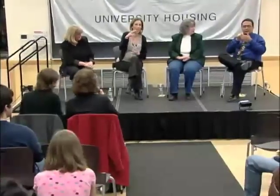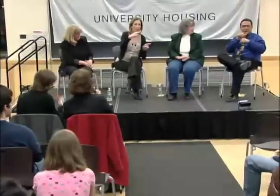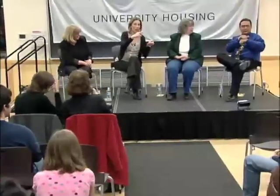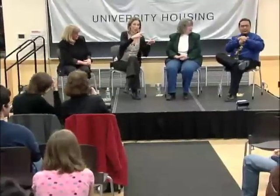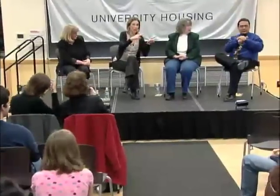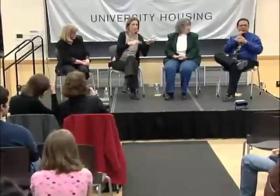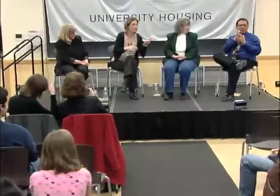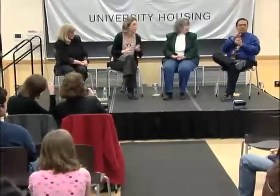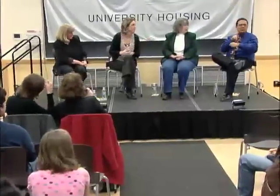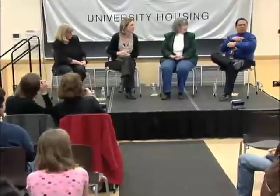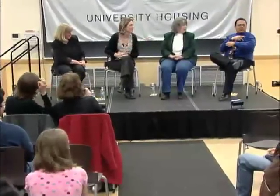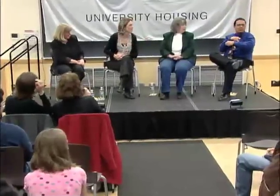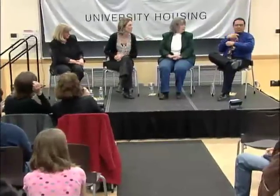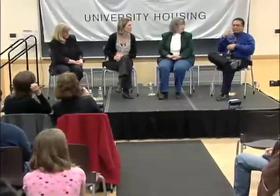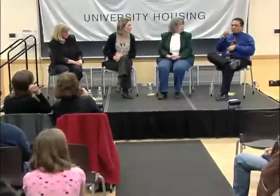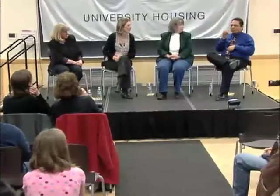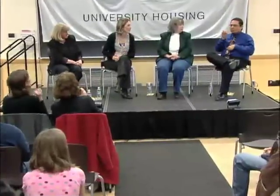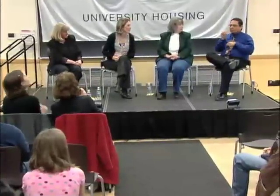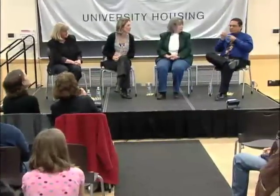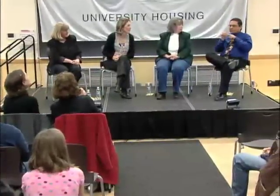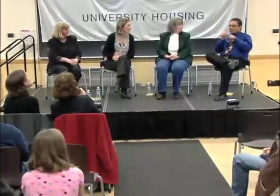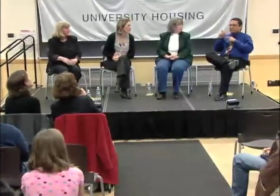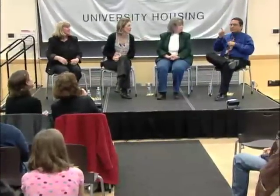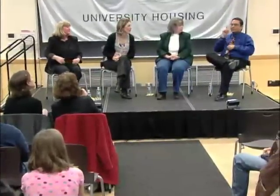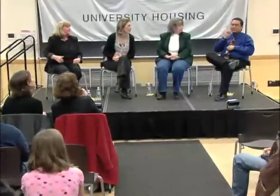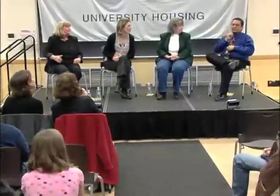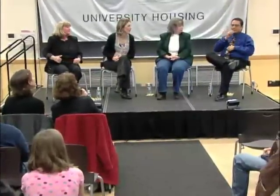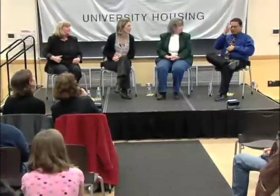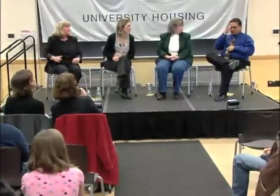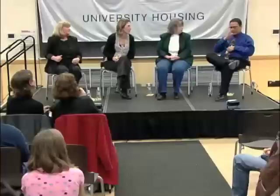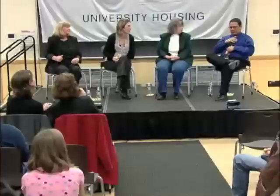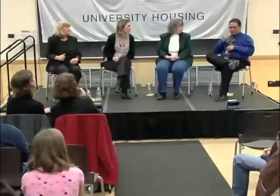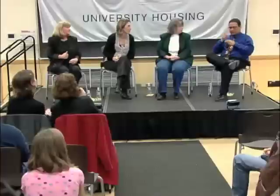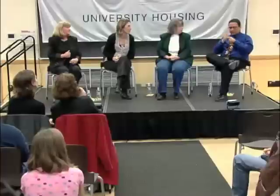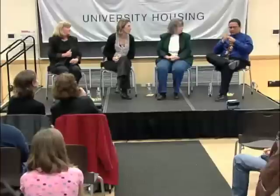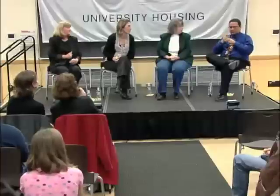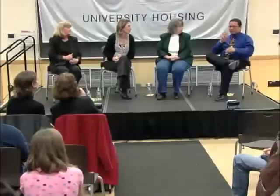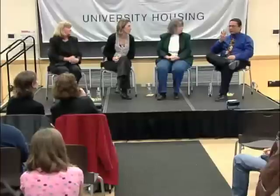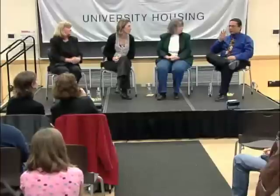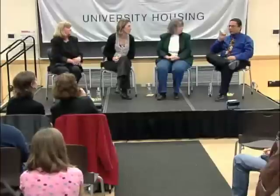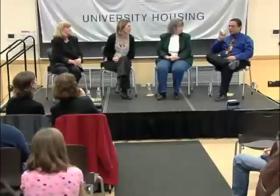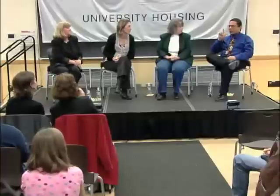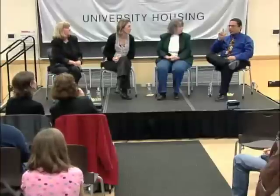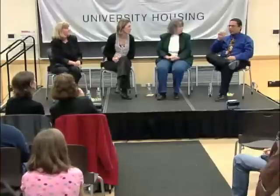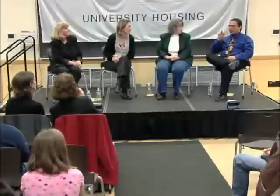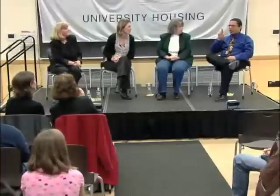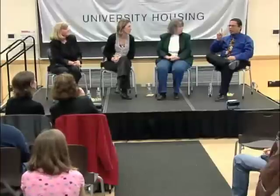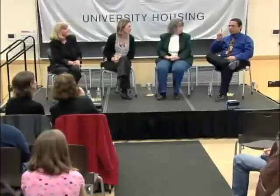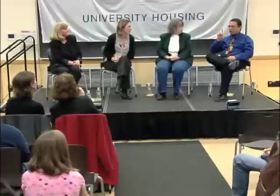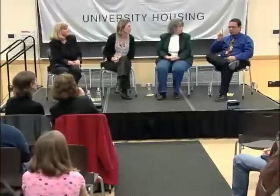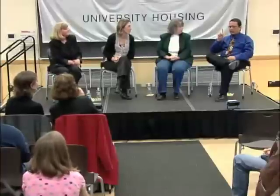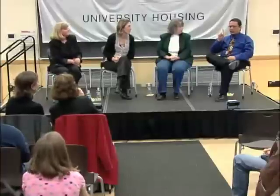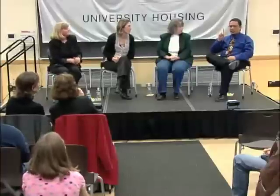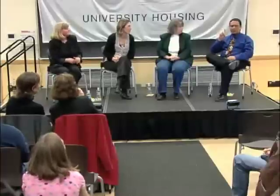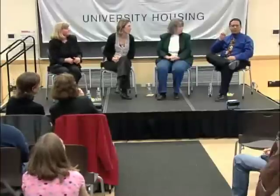You're talking about writing English with poems, and I remember a deaf man named